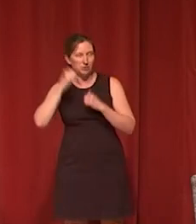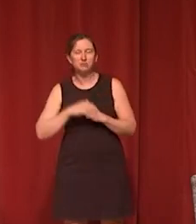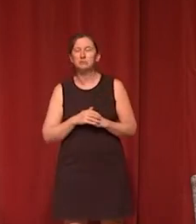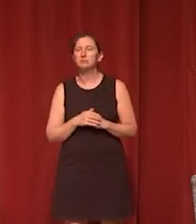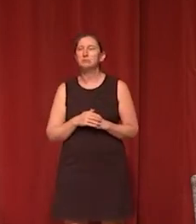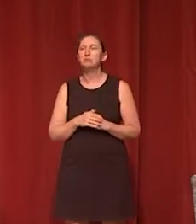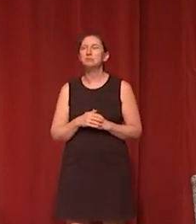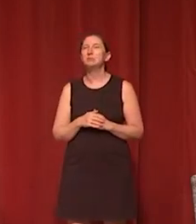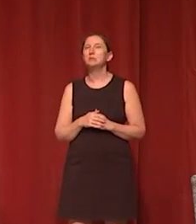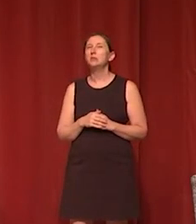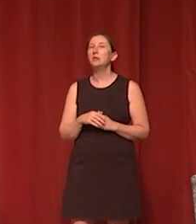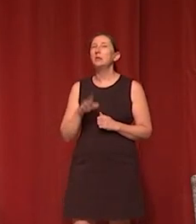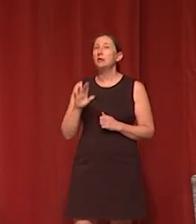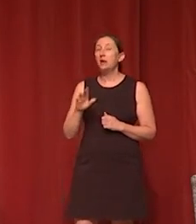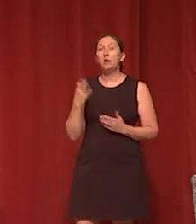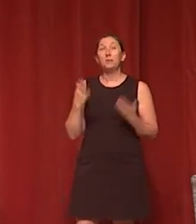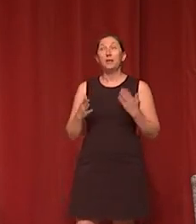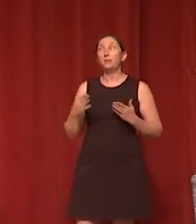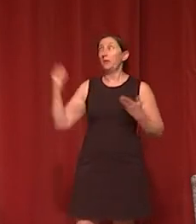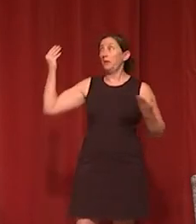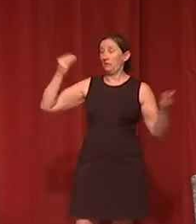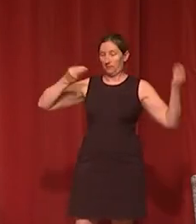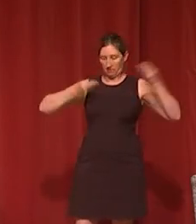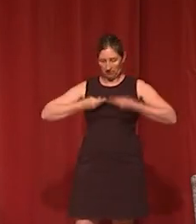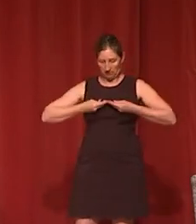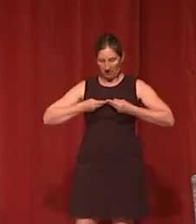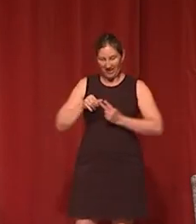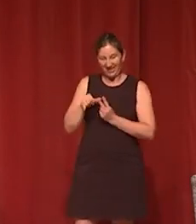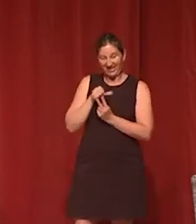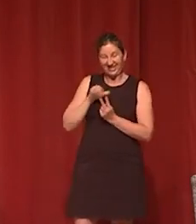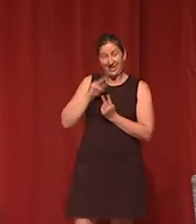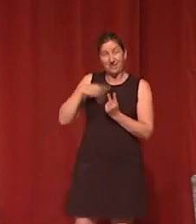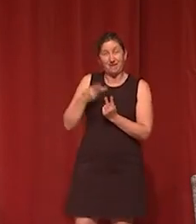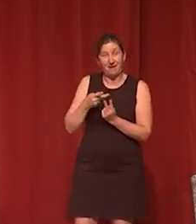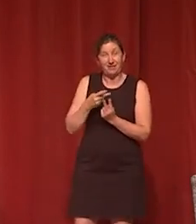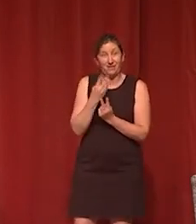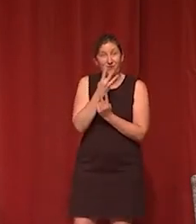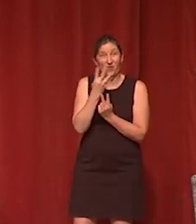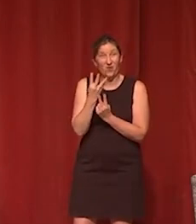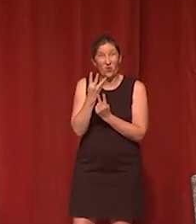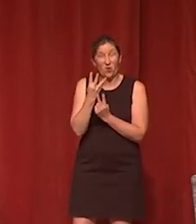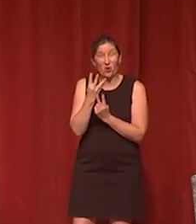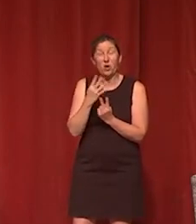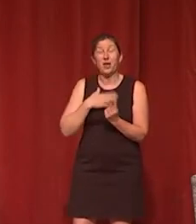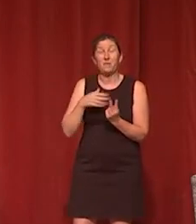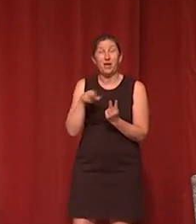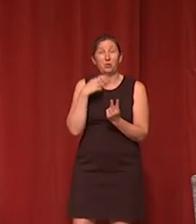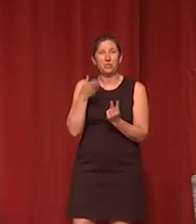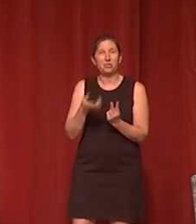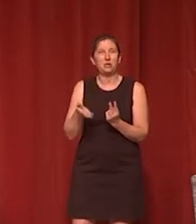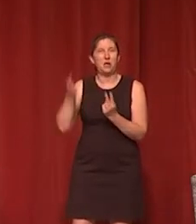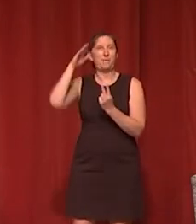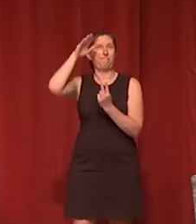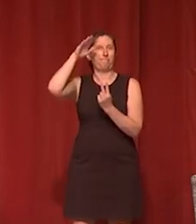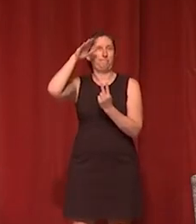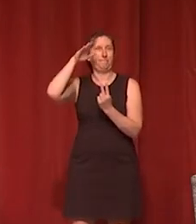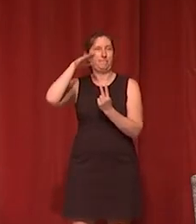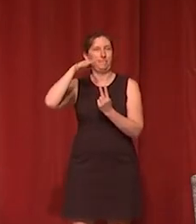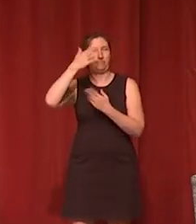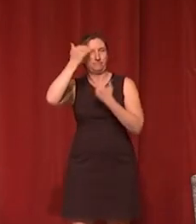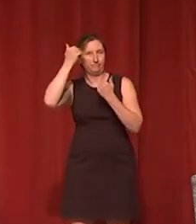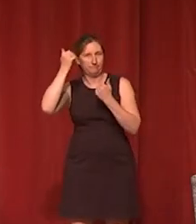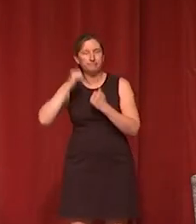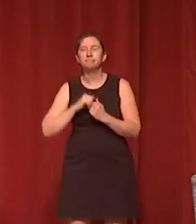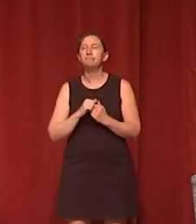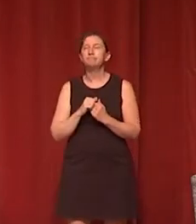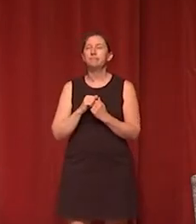I have 2 copies of a 4, my risk is increased even more. So my risk is higher, but if I